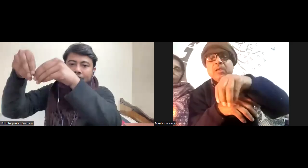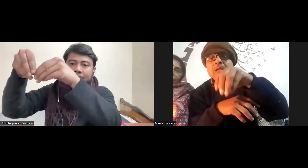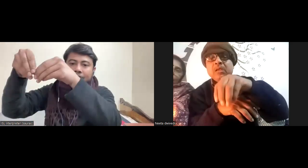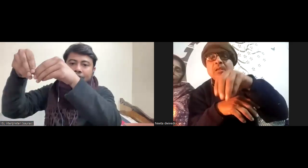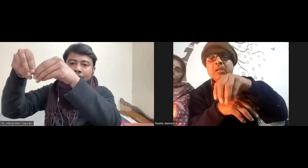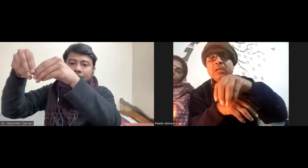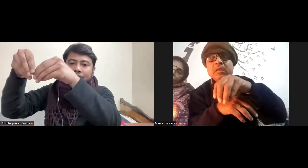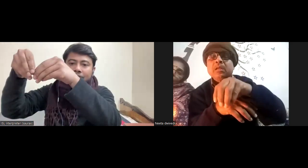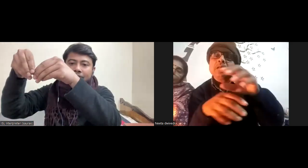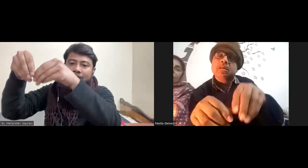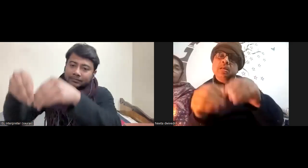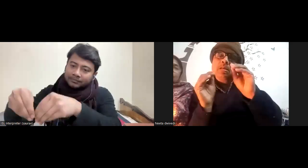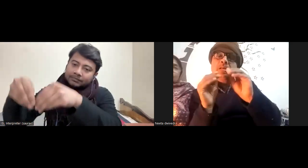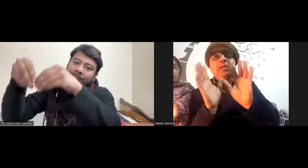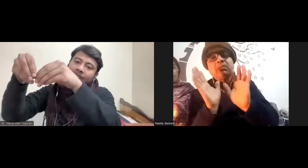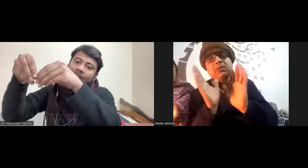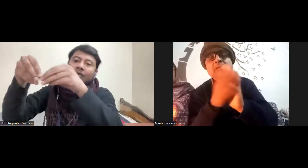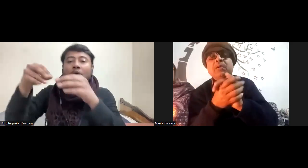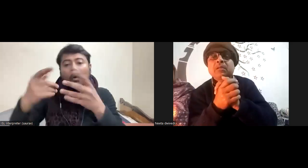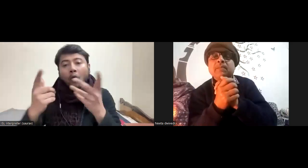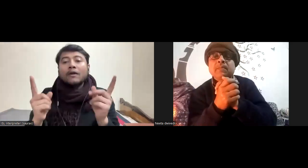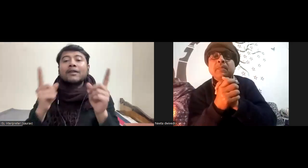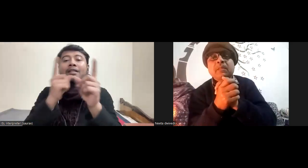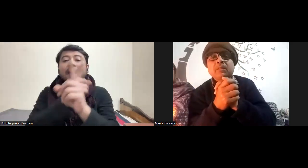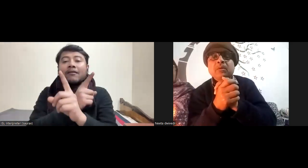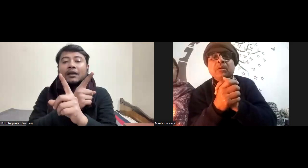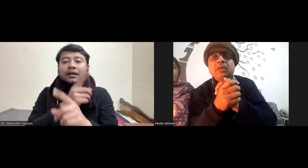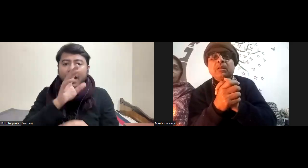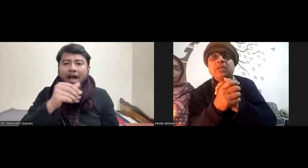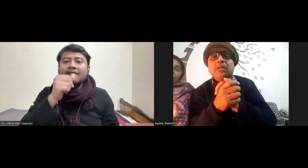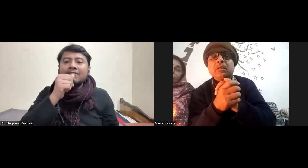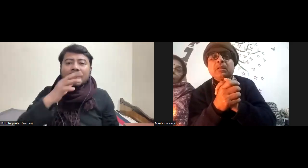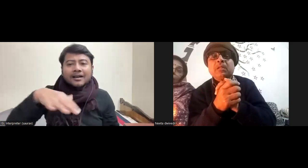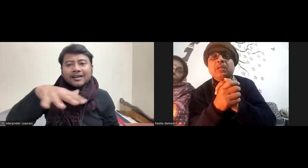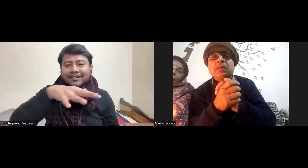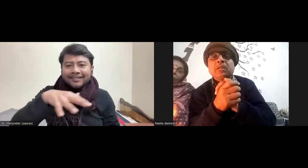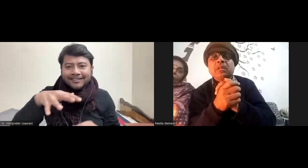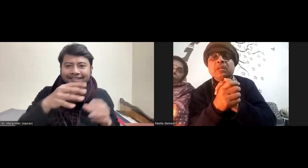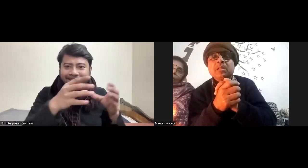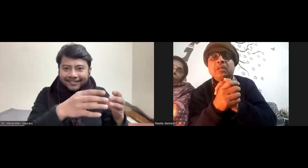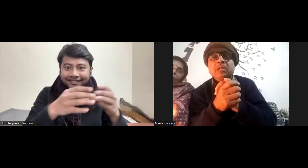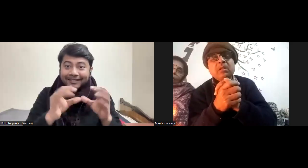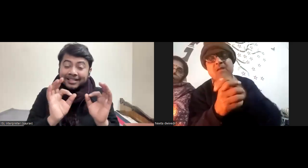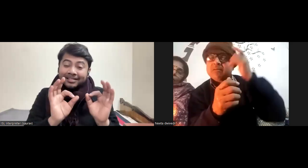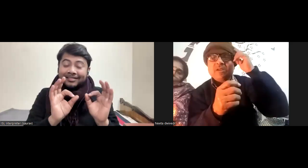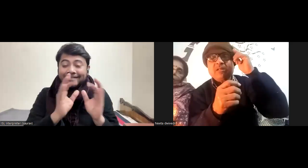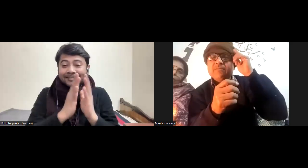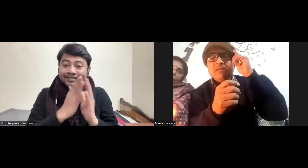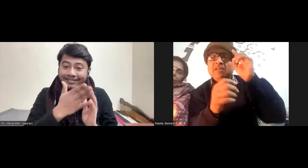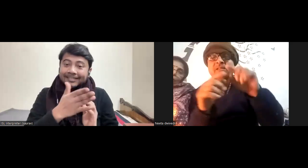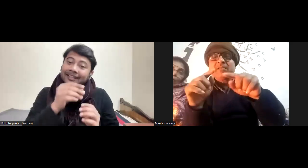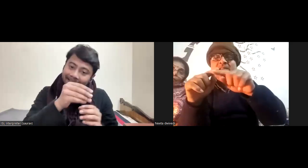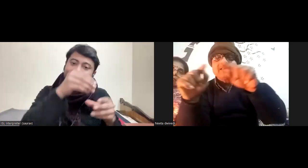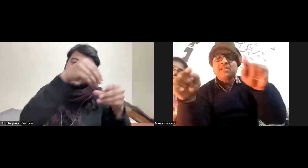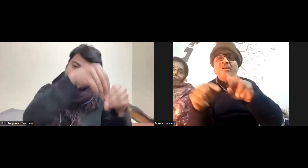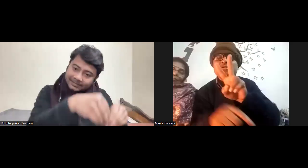So take out your beads from the bag and give it a dip and keep it back. So it will increase